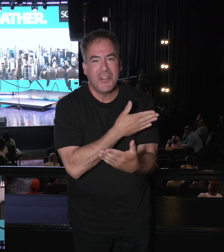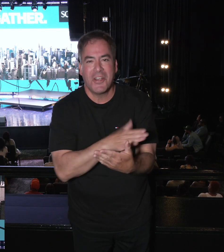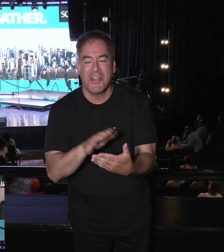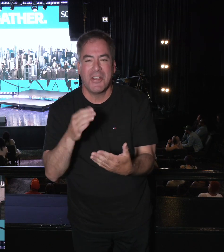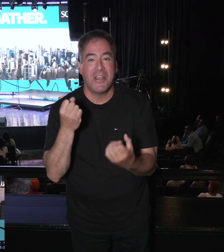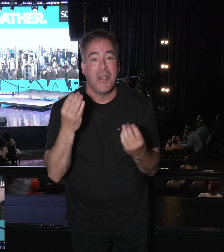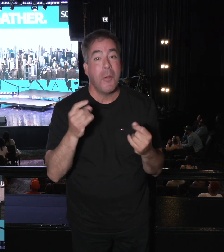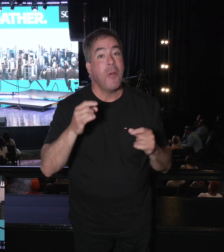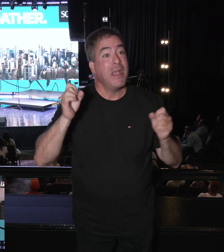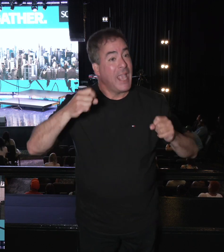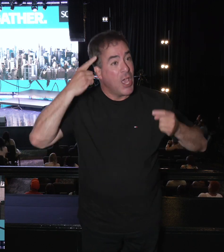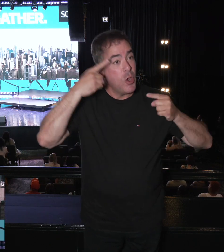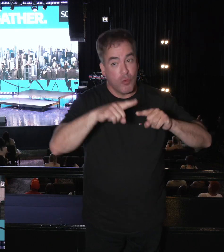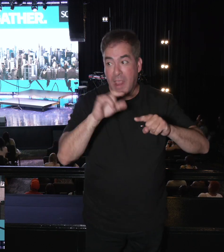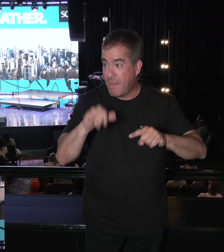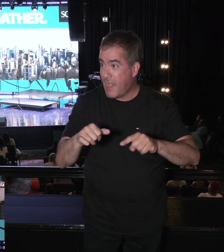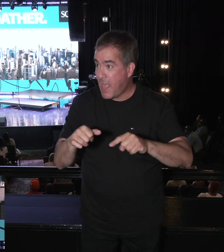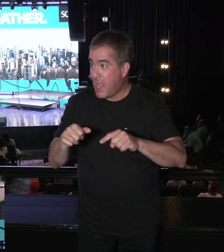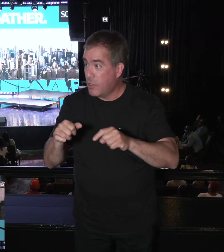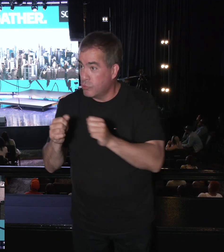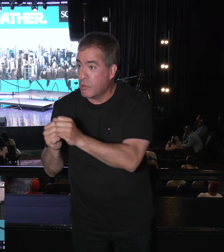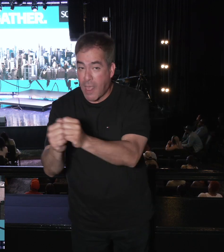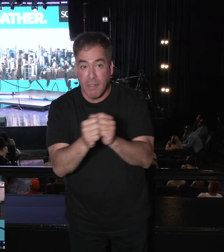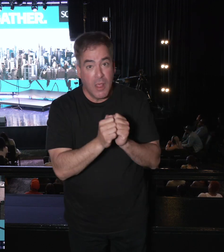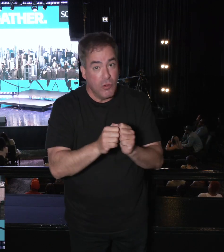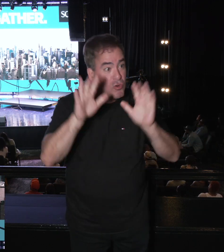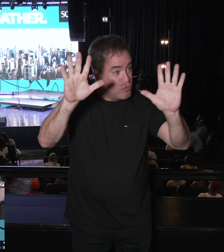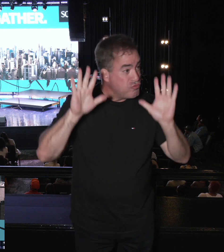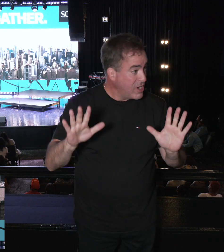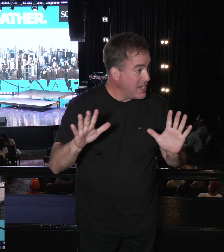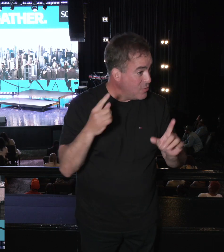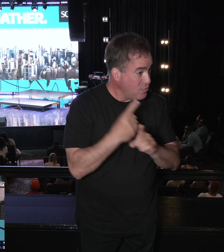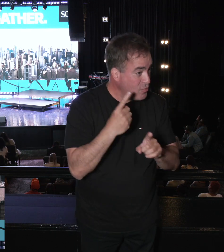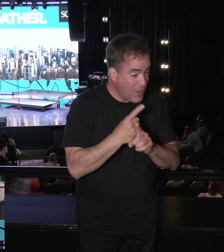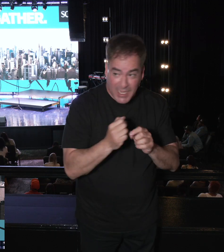We can all agree that together is great.